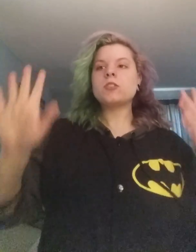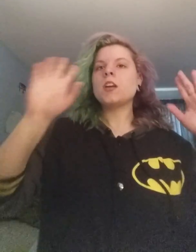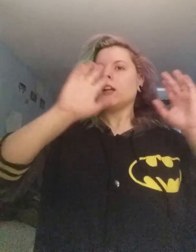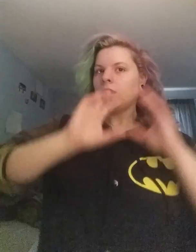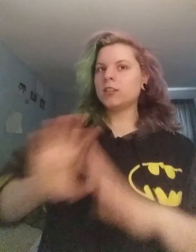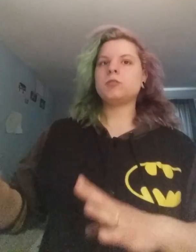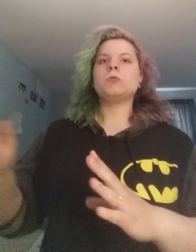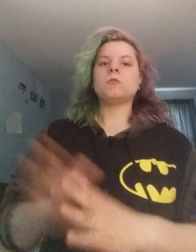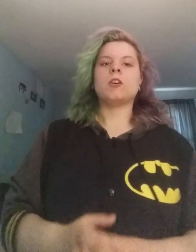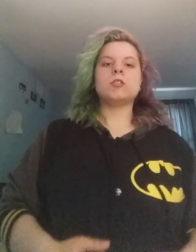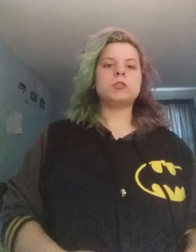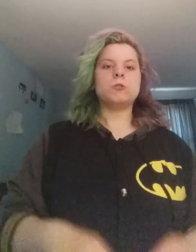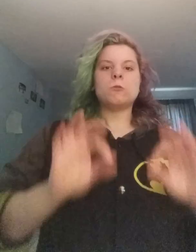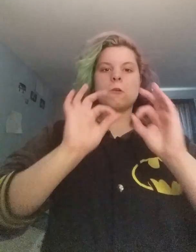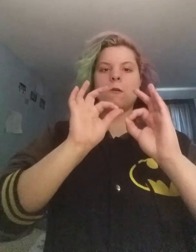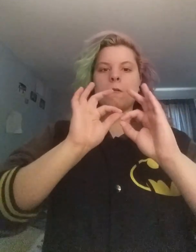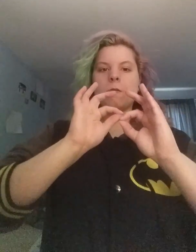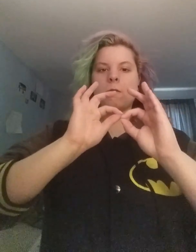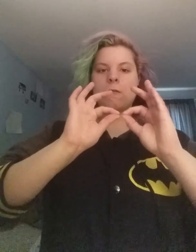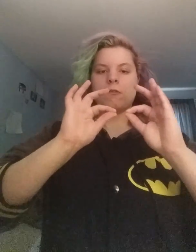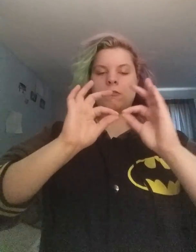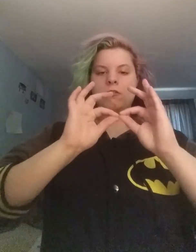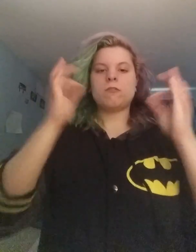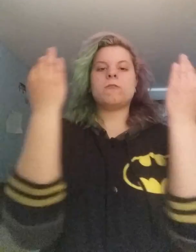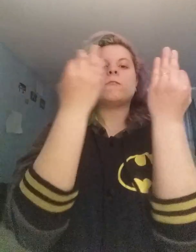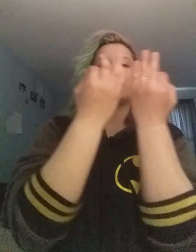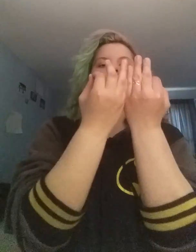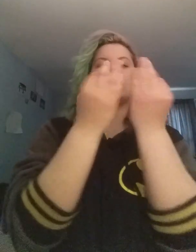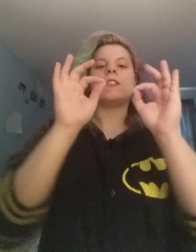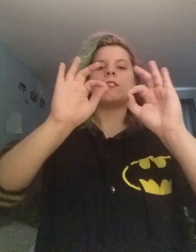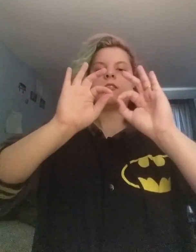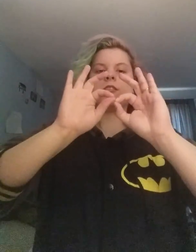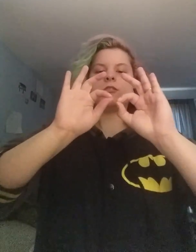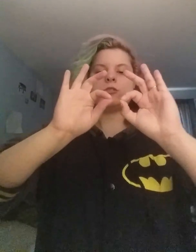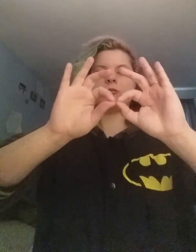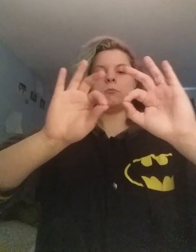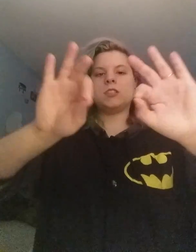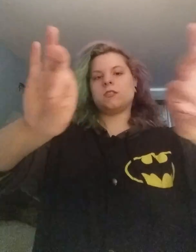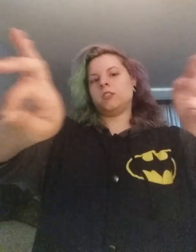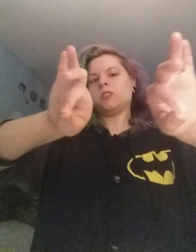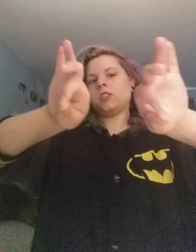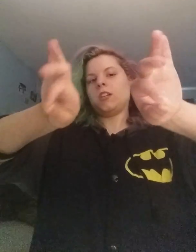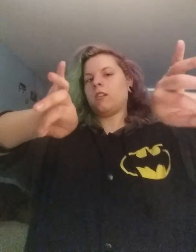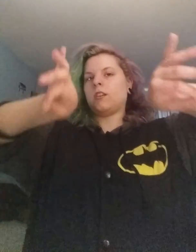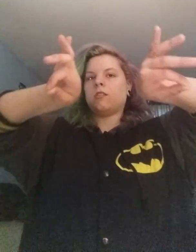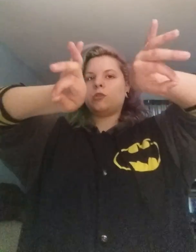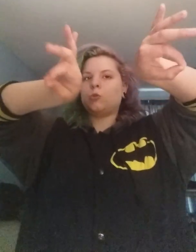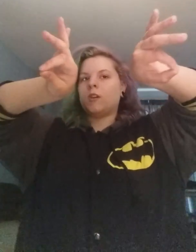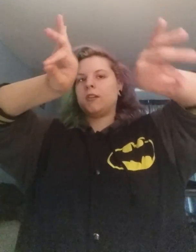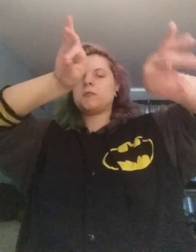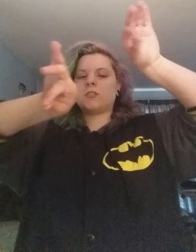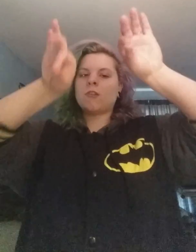let's move on to family so you basically just take like two f's